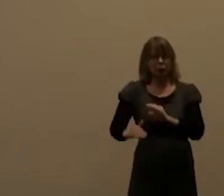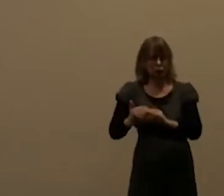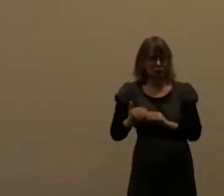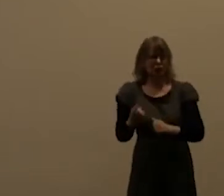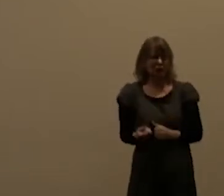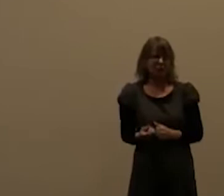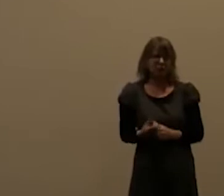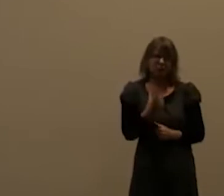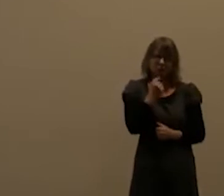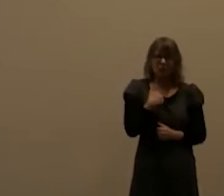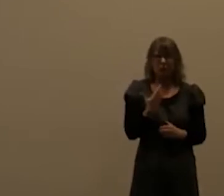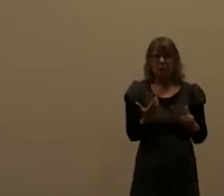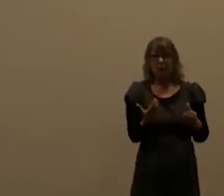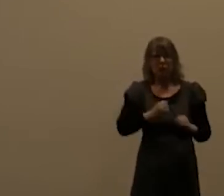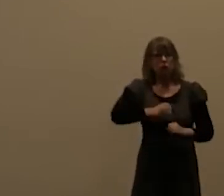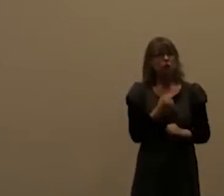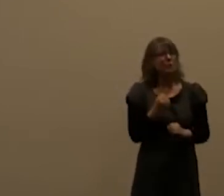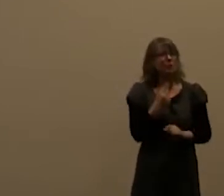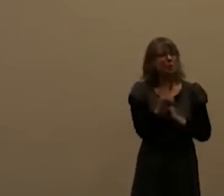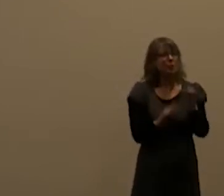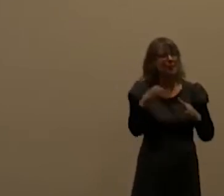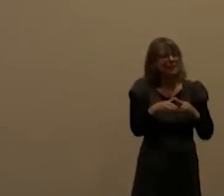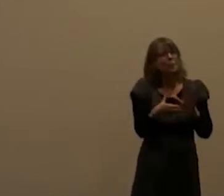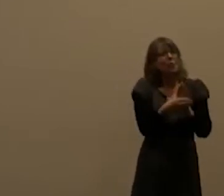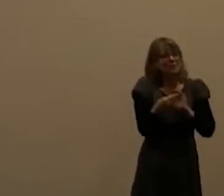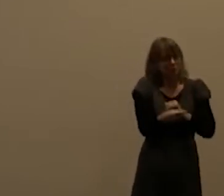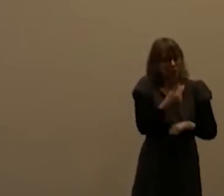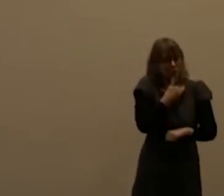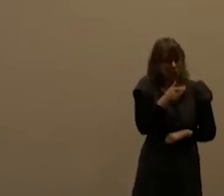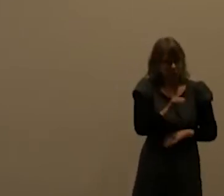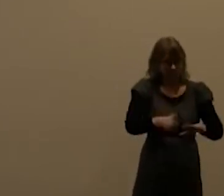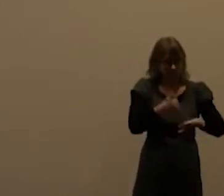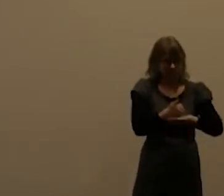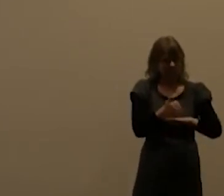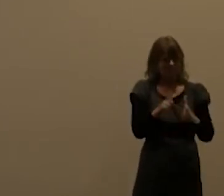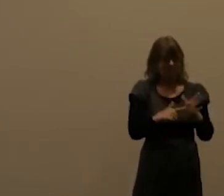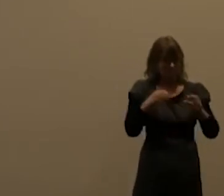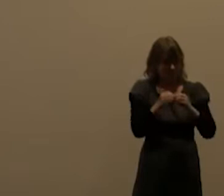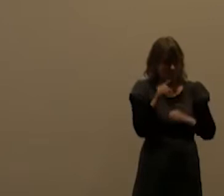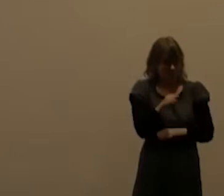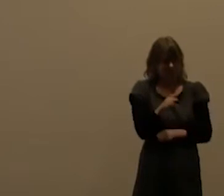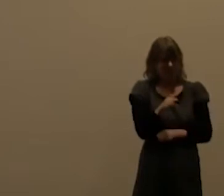team, like maybe our Scottish Summit team here. And I just click Setup tab.